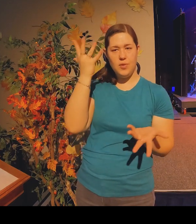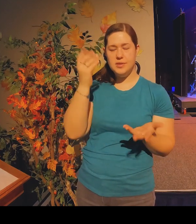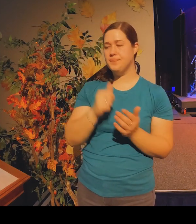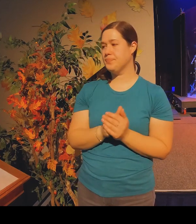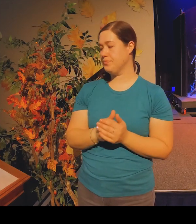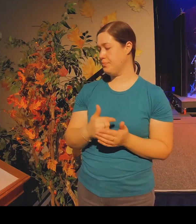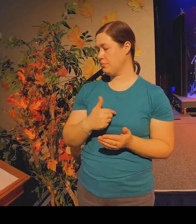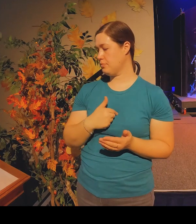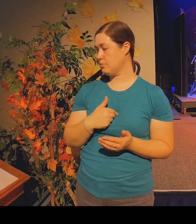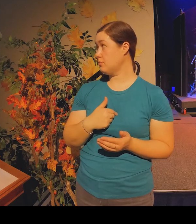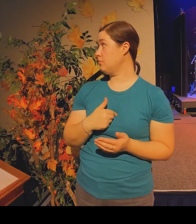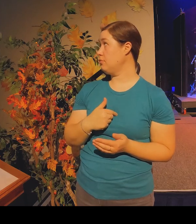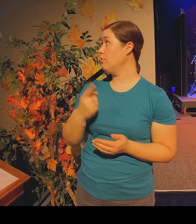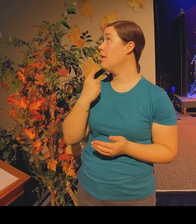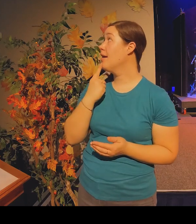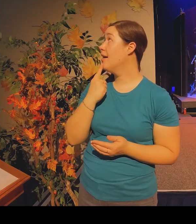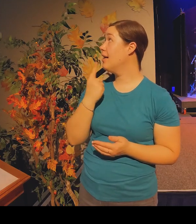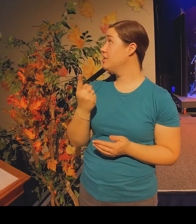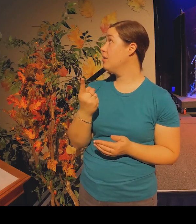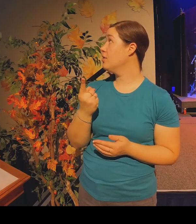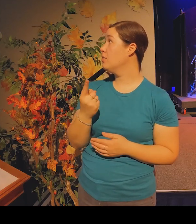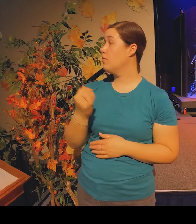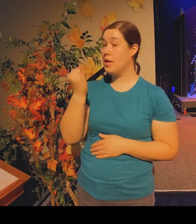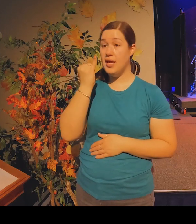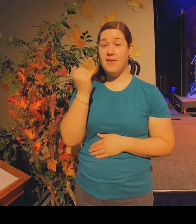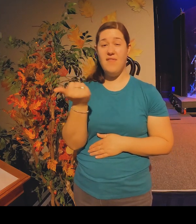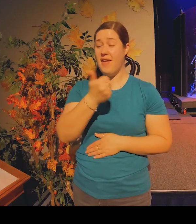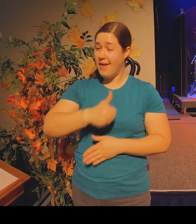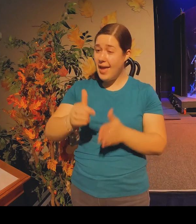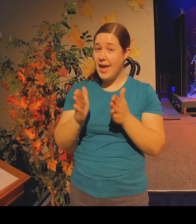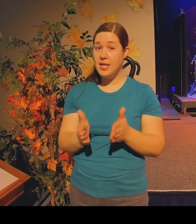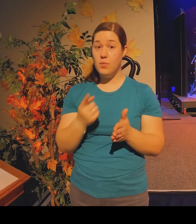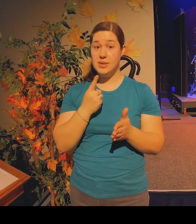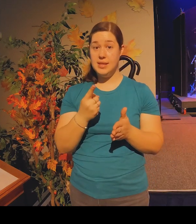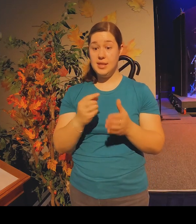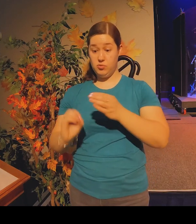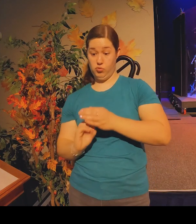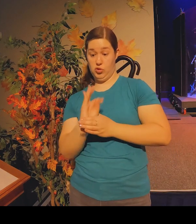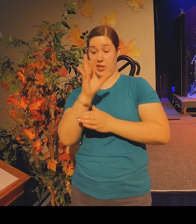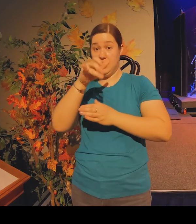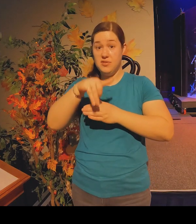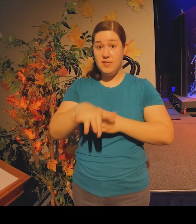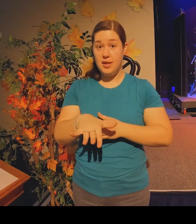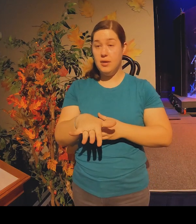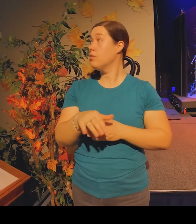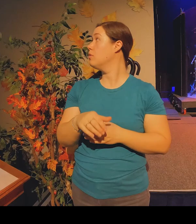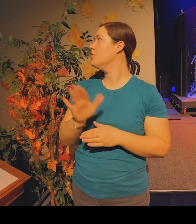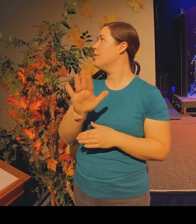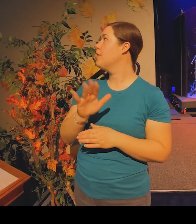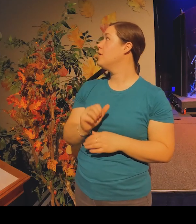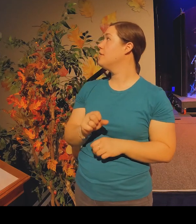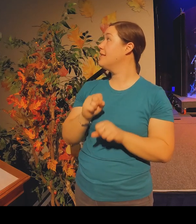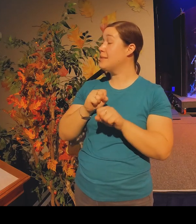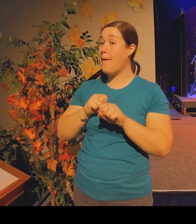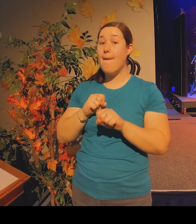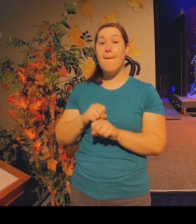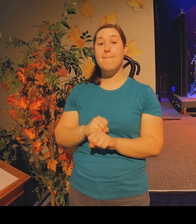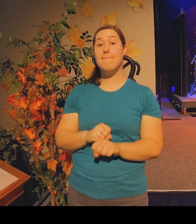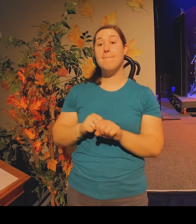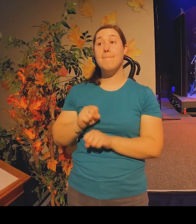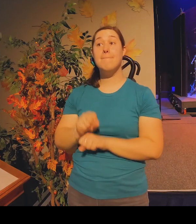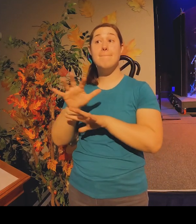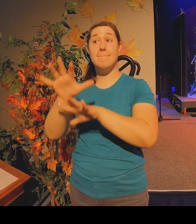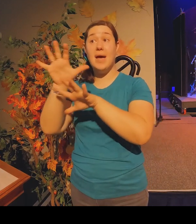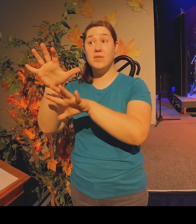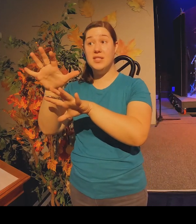says. If anyone says to this mountain, be lifted from your place and hurled into the sea, and has no inward doubts